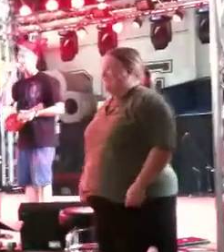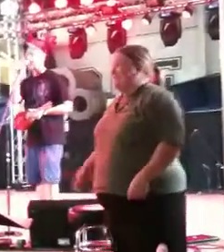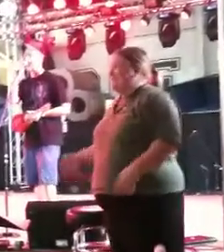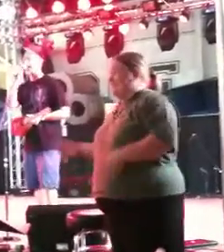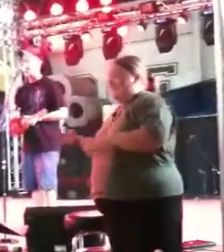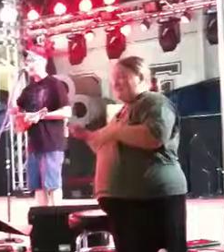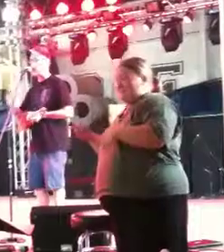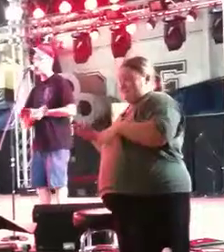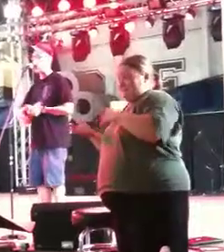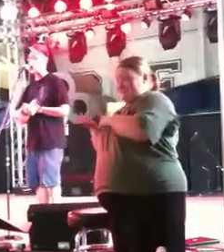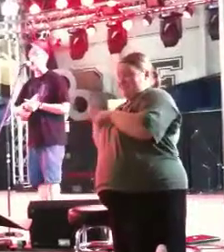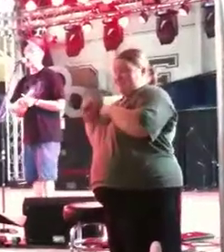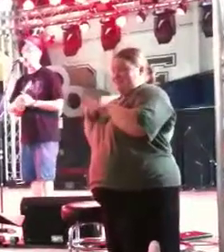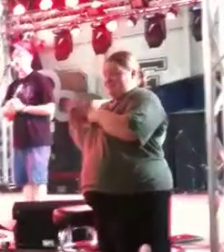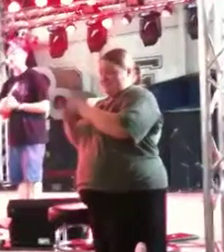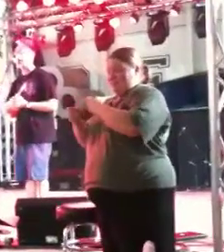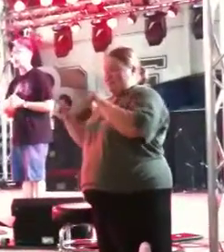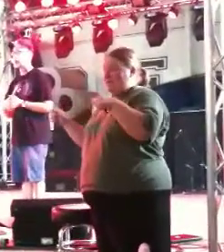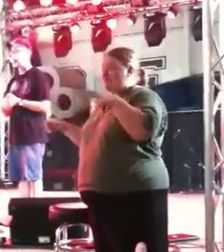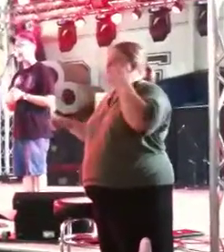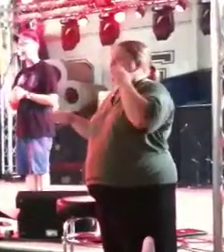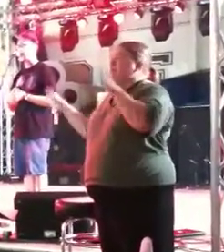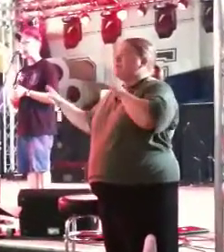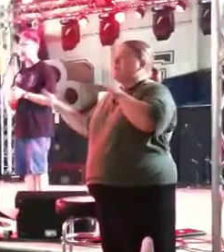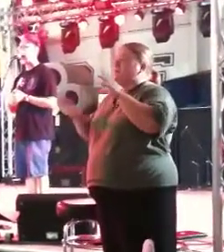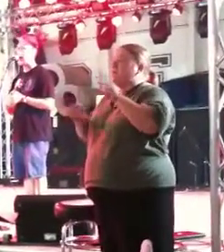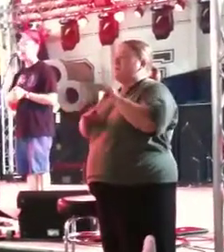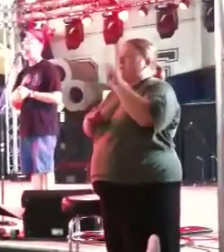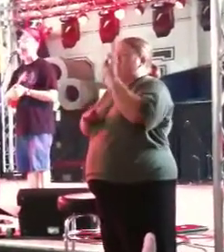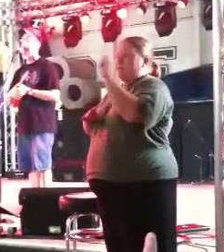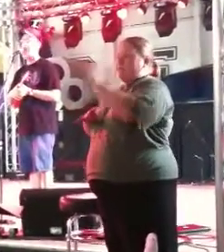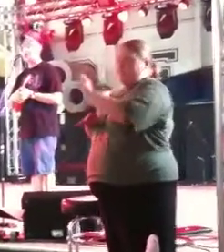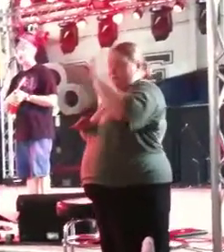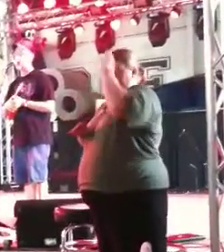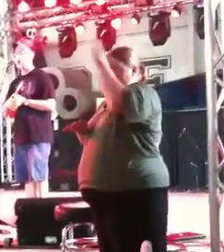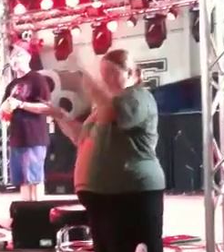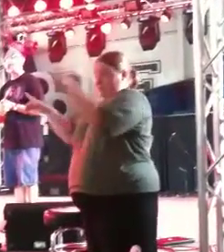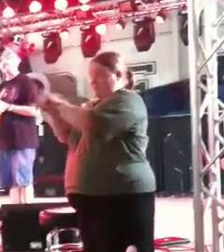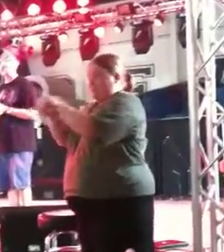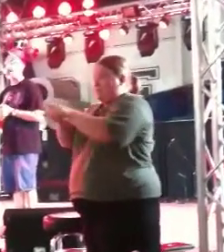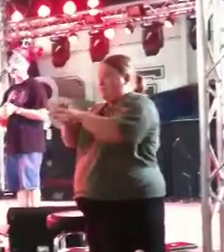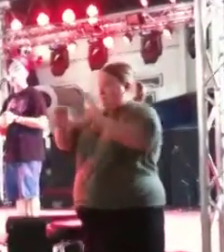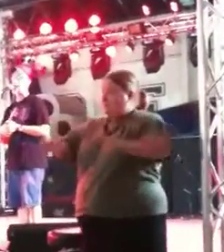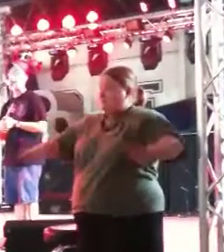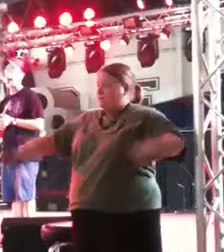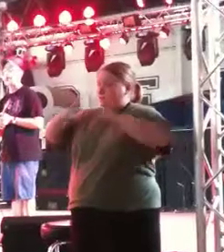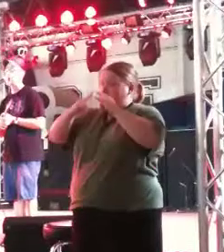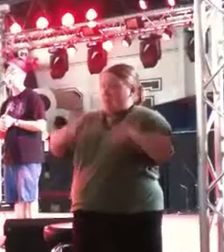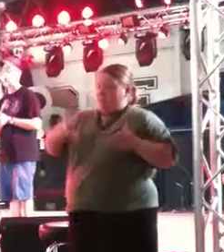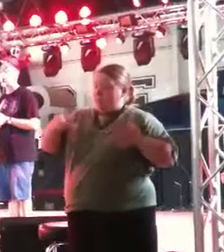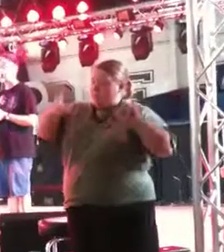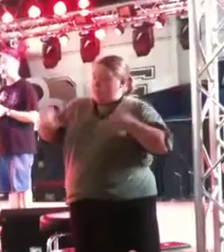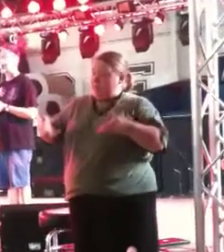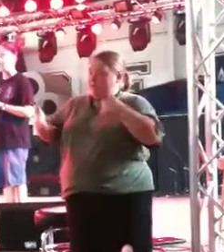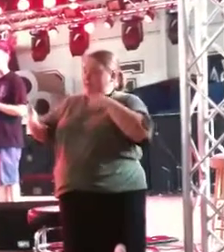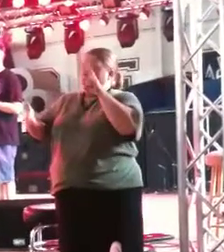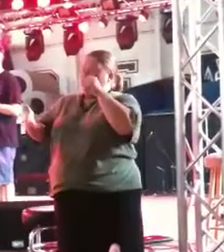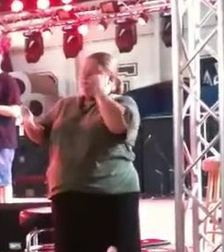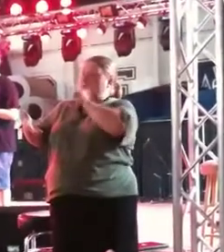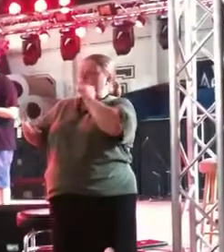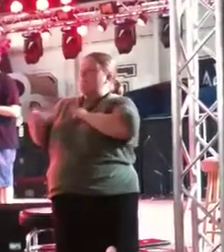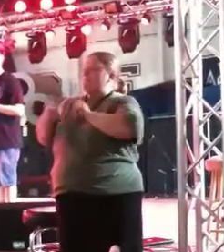Speaking of security, you know, we do the Creation Festival Northeast as well. And at the children's stage there, we have two girls that